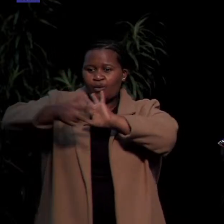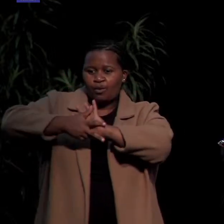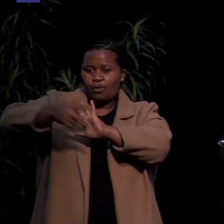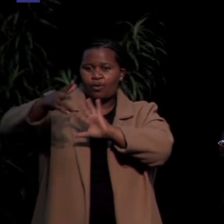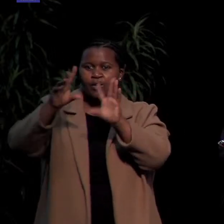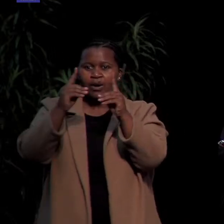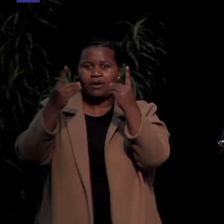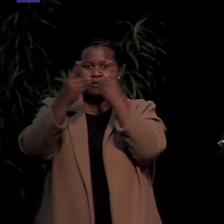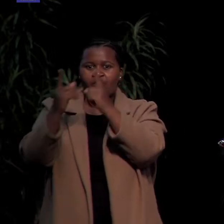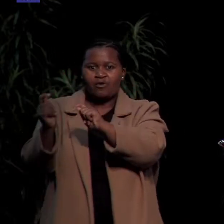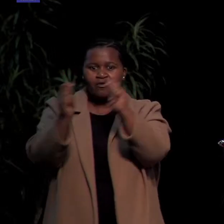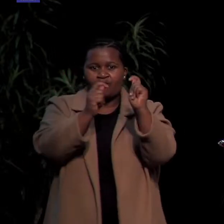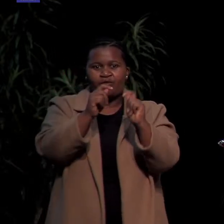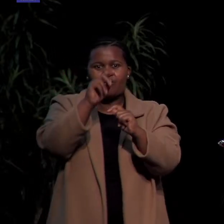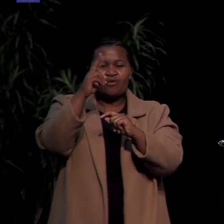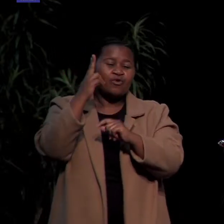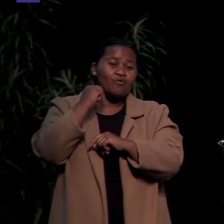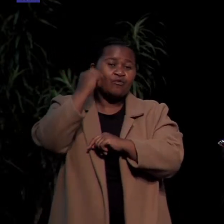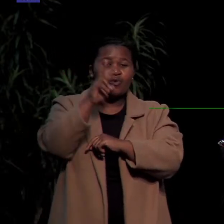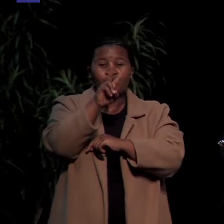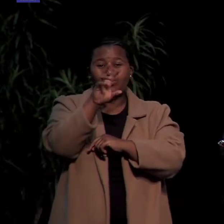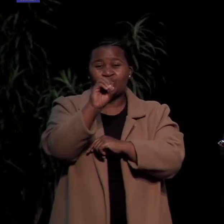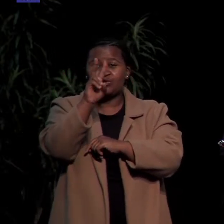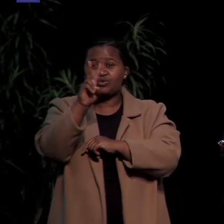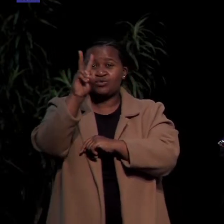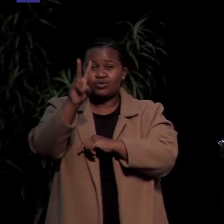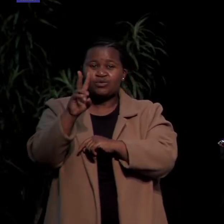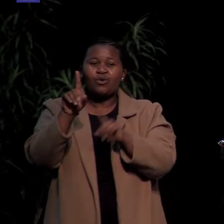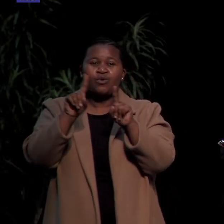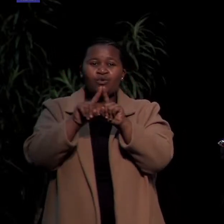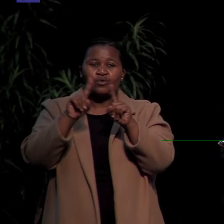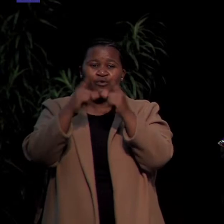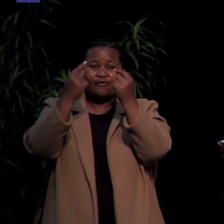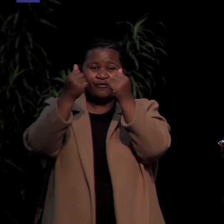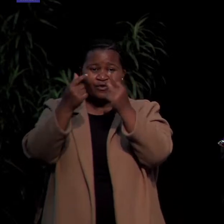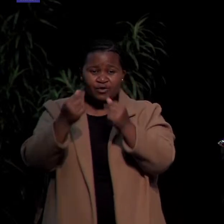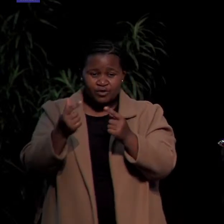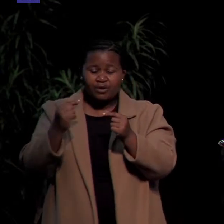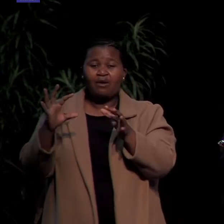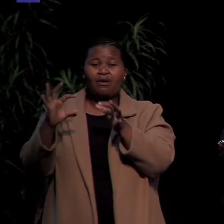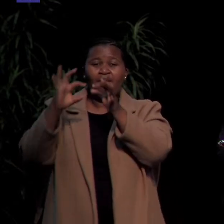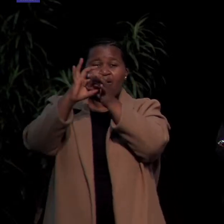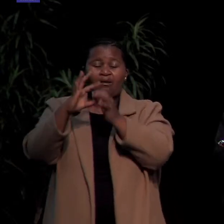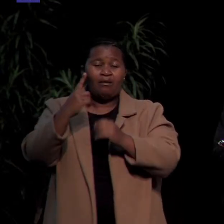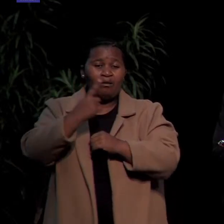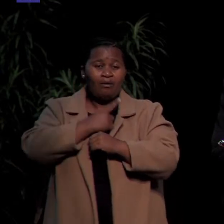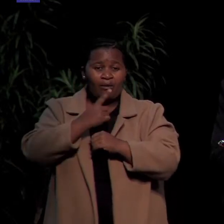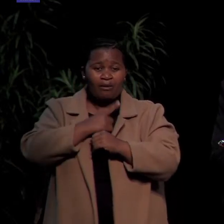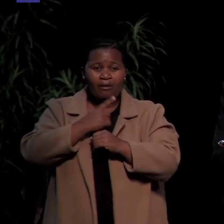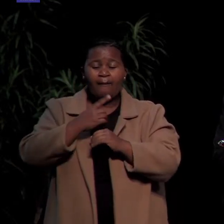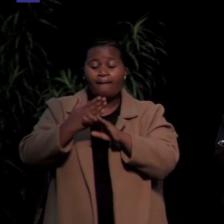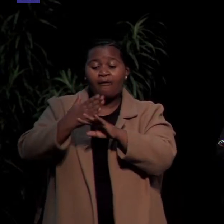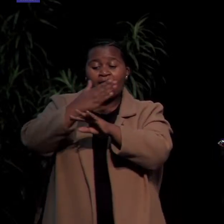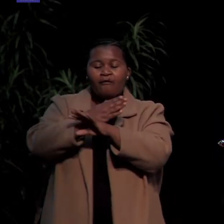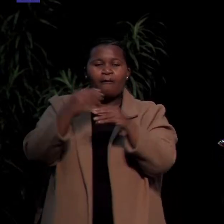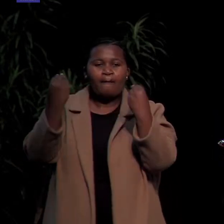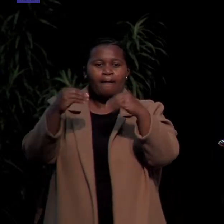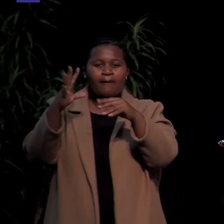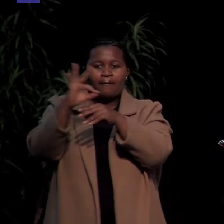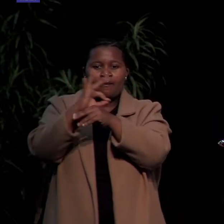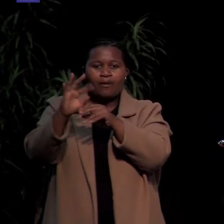of Transport in November 2022. No financial commitments could be made in the absence of the approved business plan